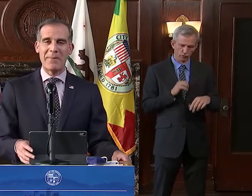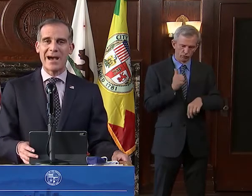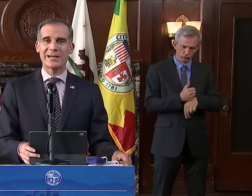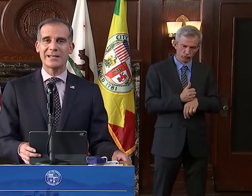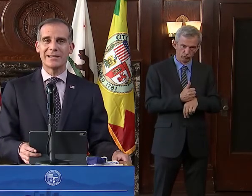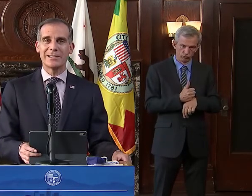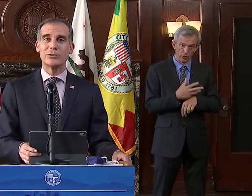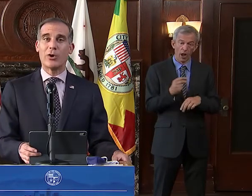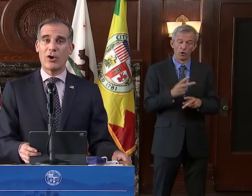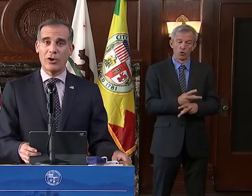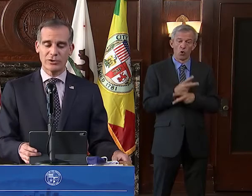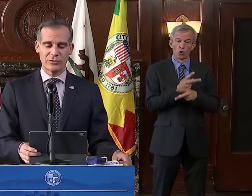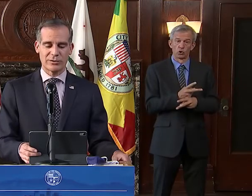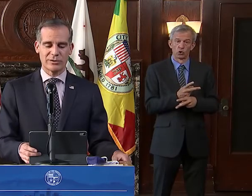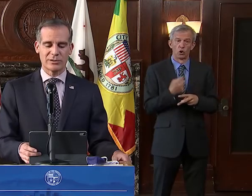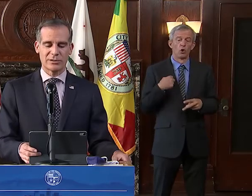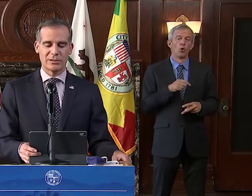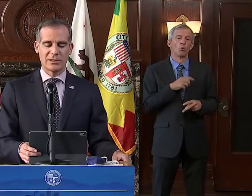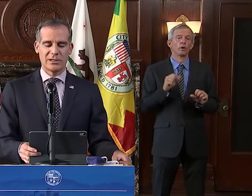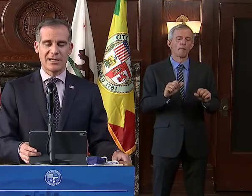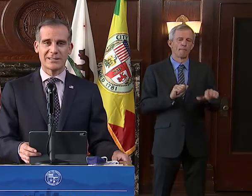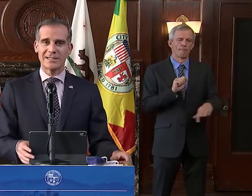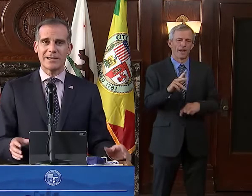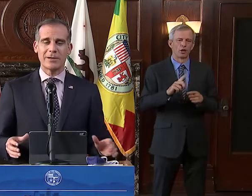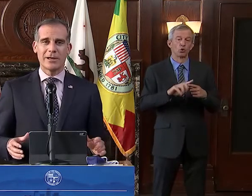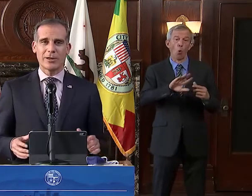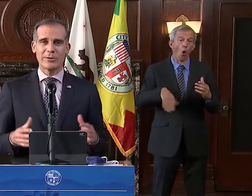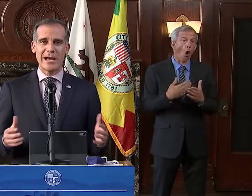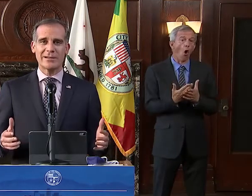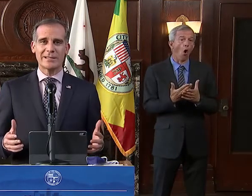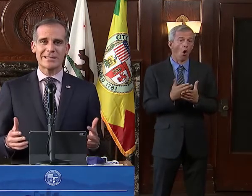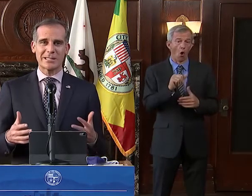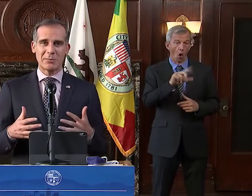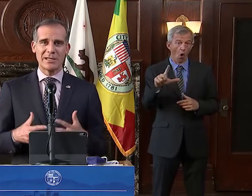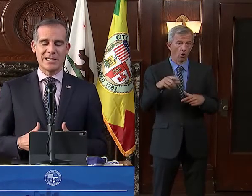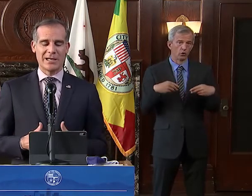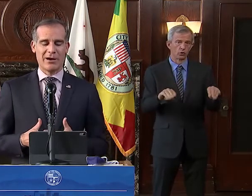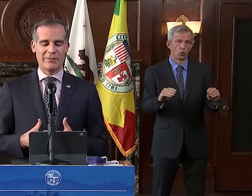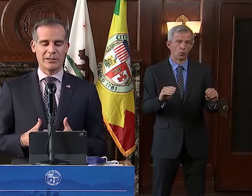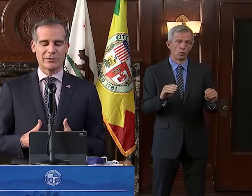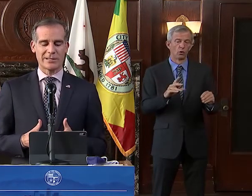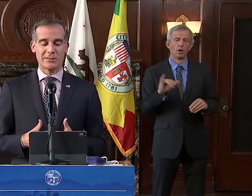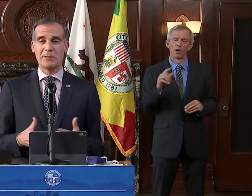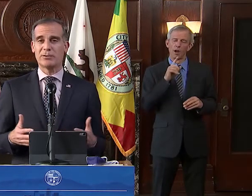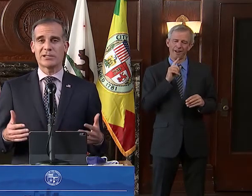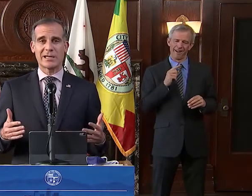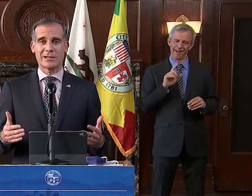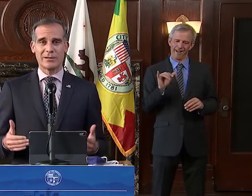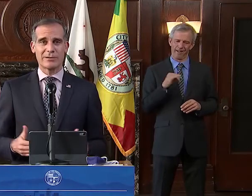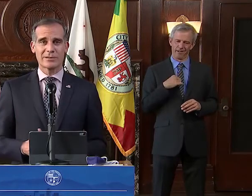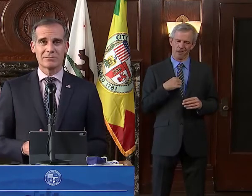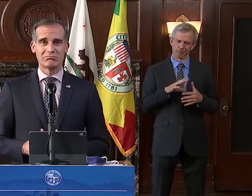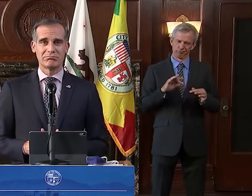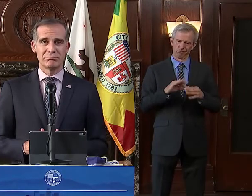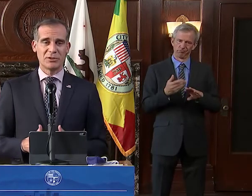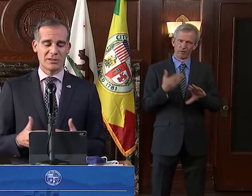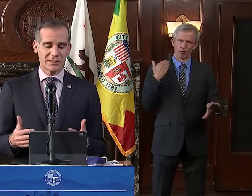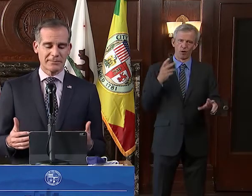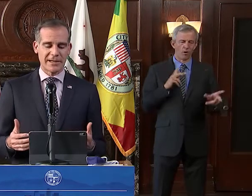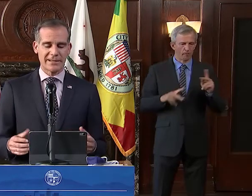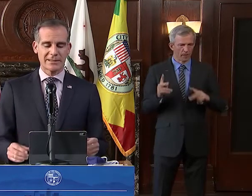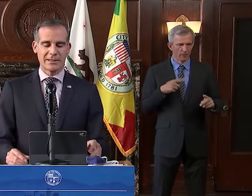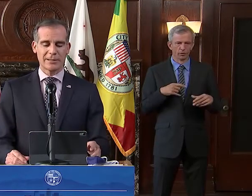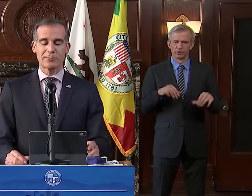now go back into all stores. As I said, the reality is since the beginning of this crisis, people could get clothes,